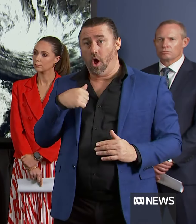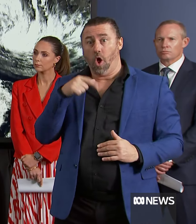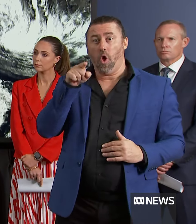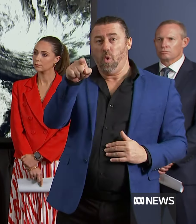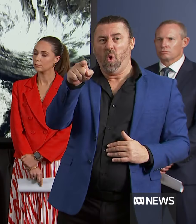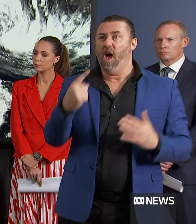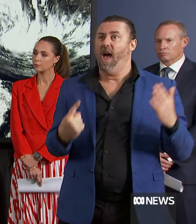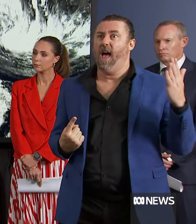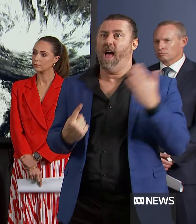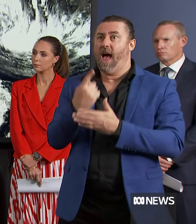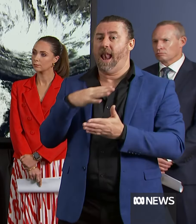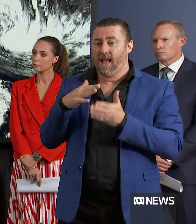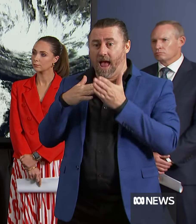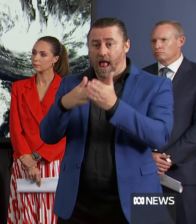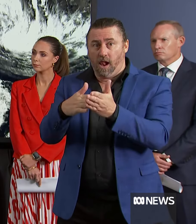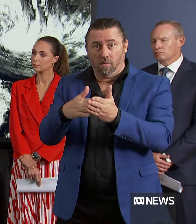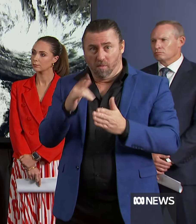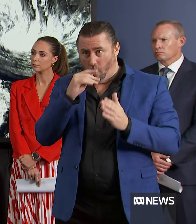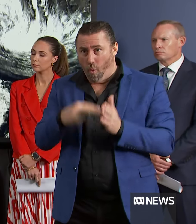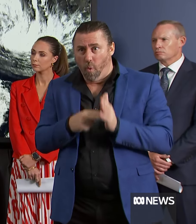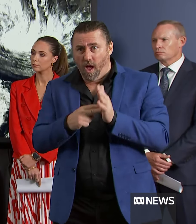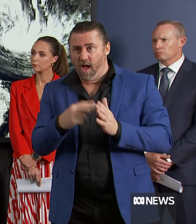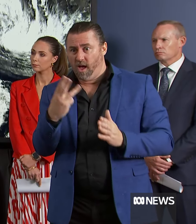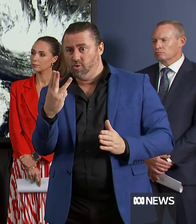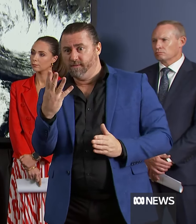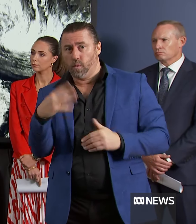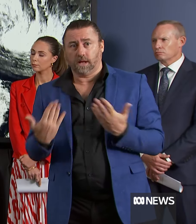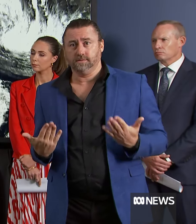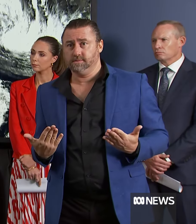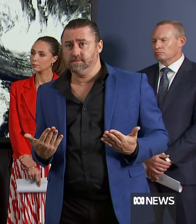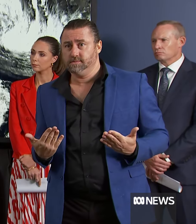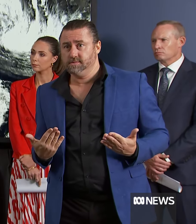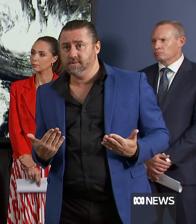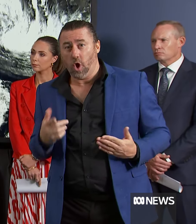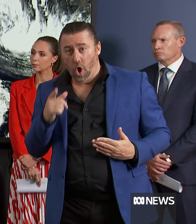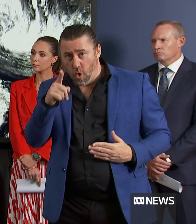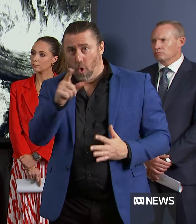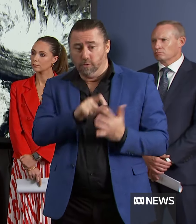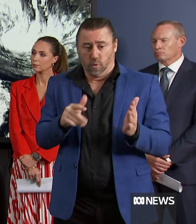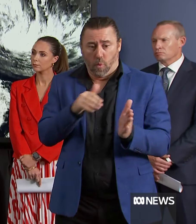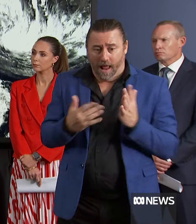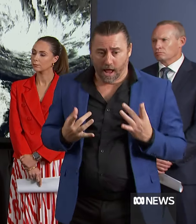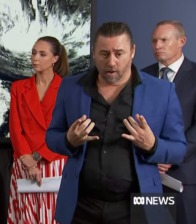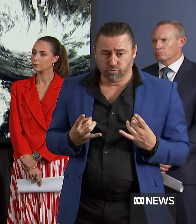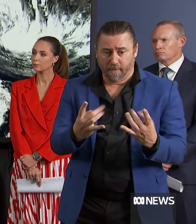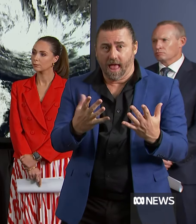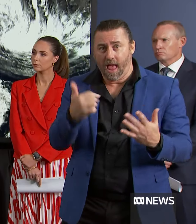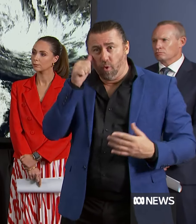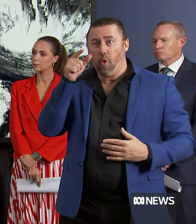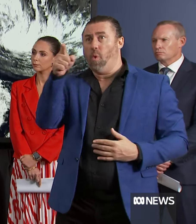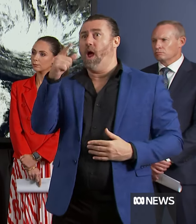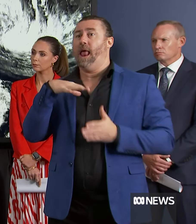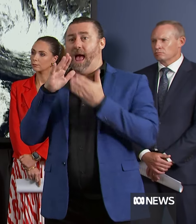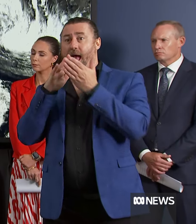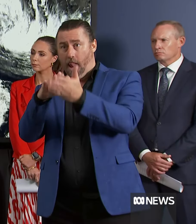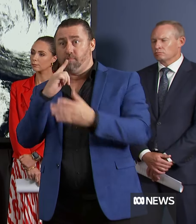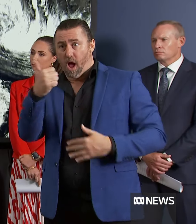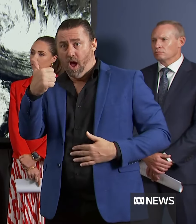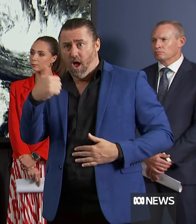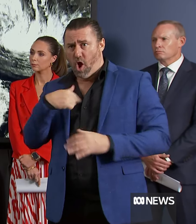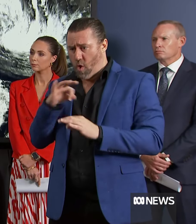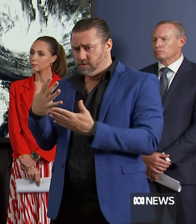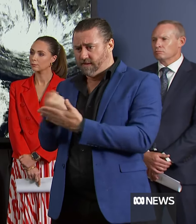services can respond to provide assistance to you after these major events like cyclones come across until it is safe for us to get out and support you.